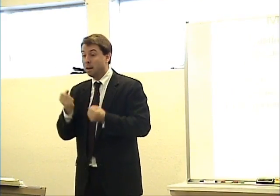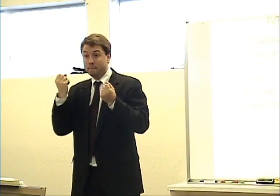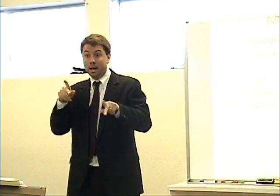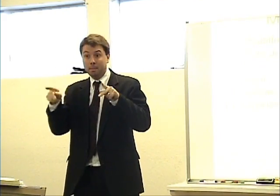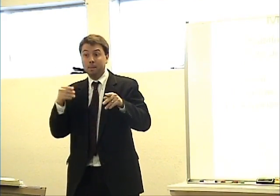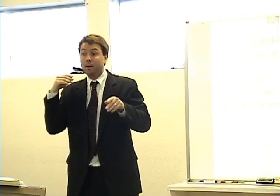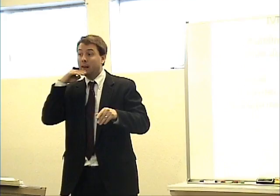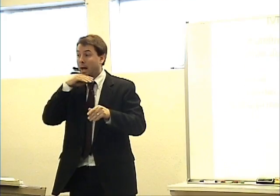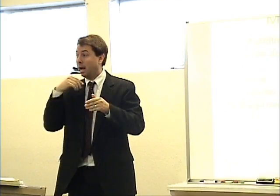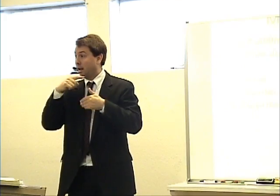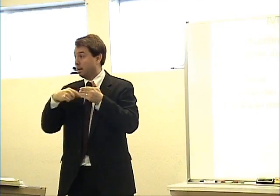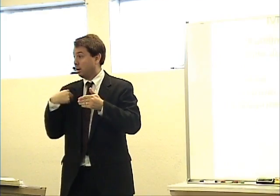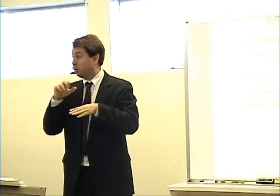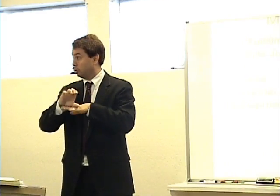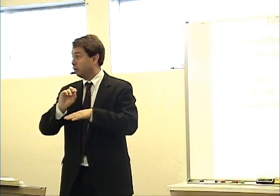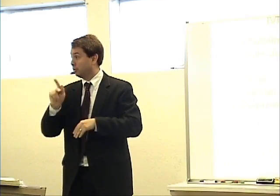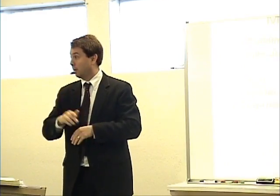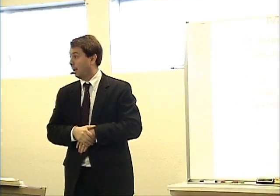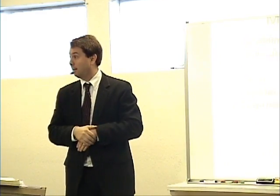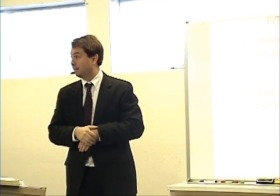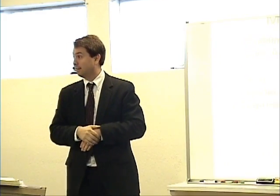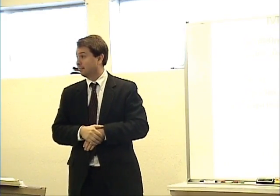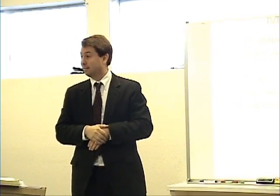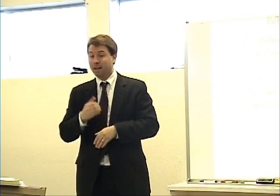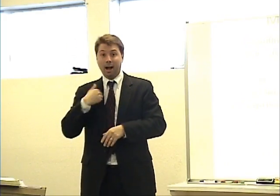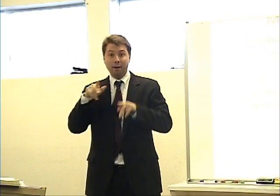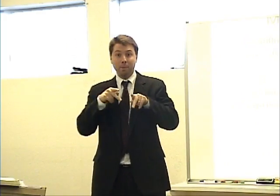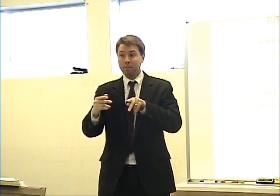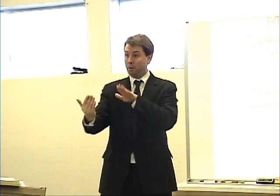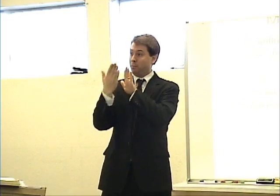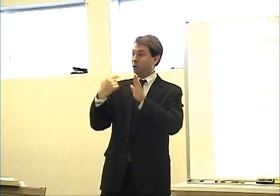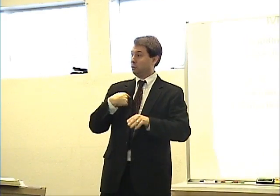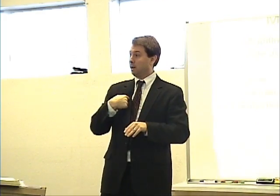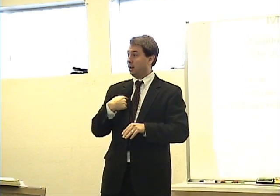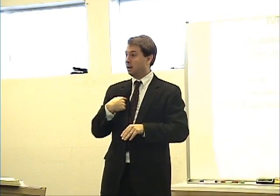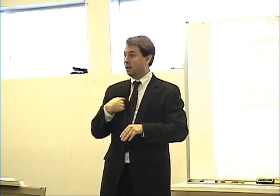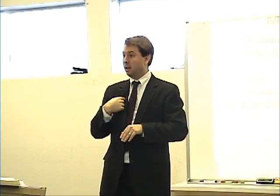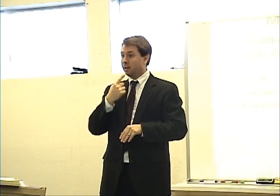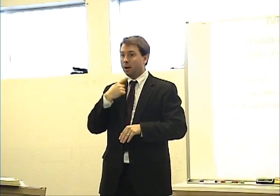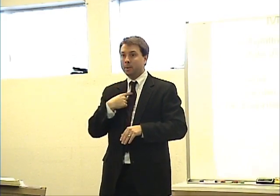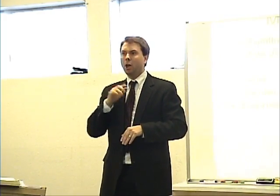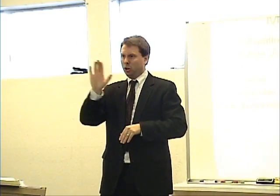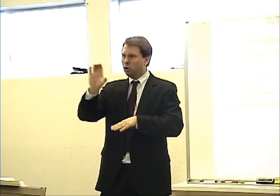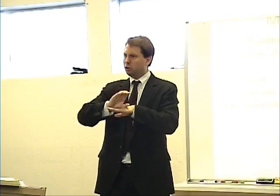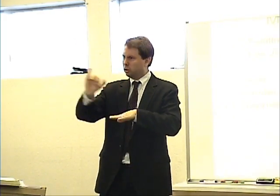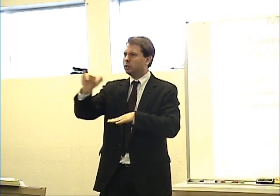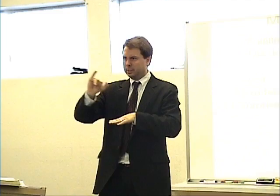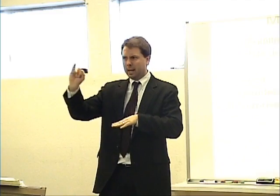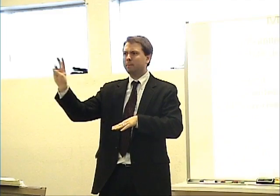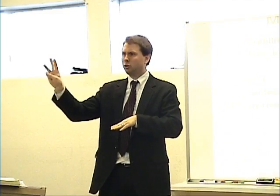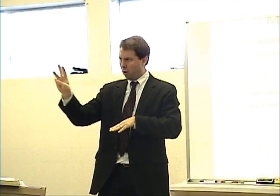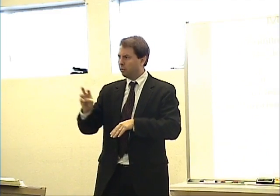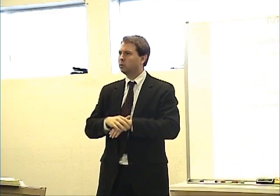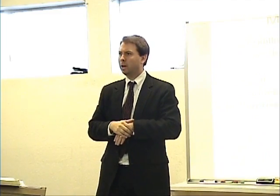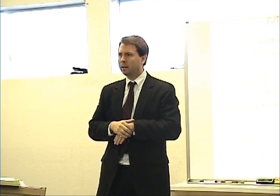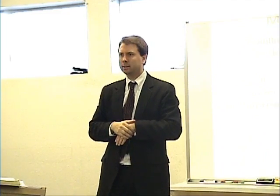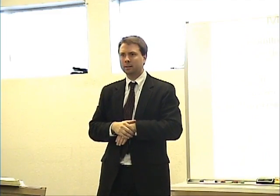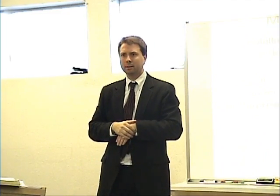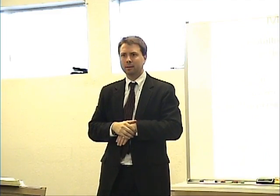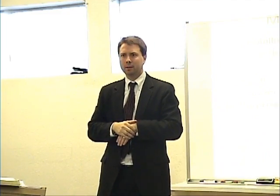Many people lie about our church, okay? I have people approach me and tell me, your church is the same as Jehovah's Witnesses.